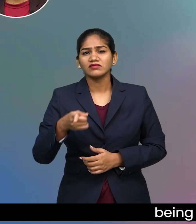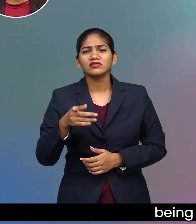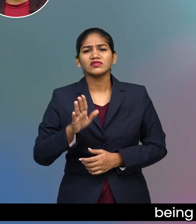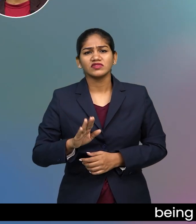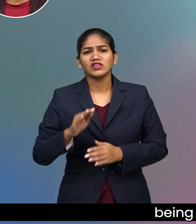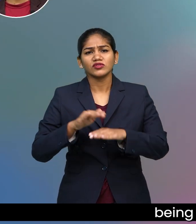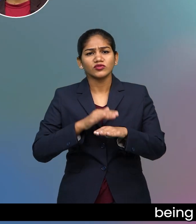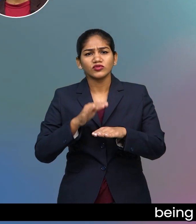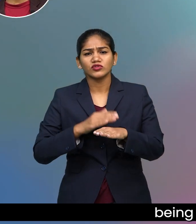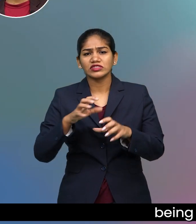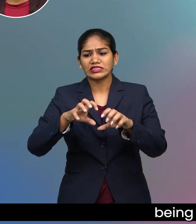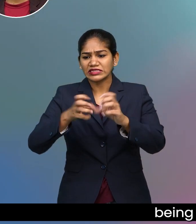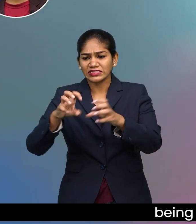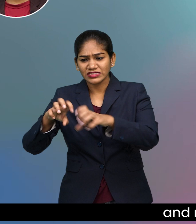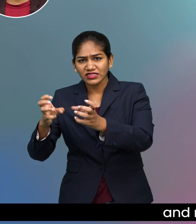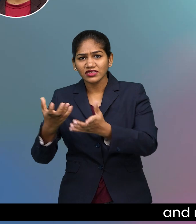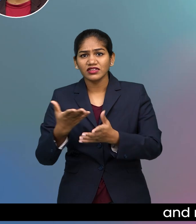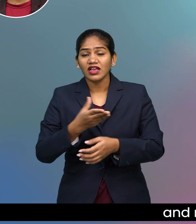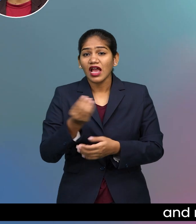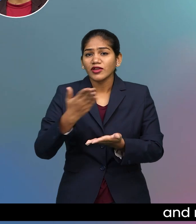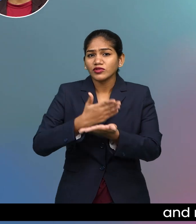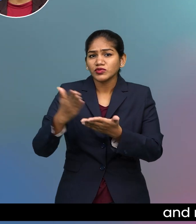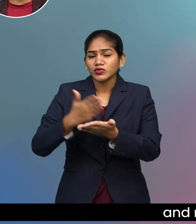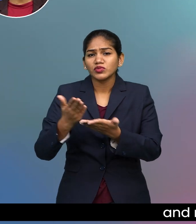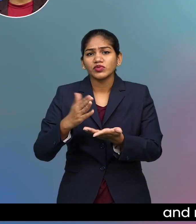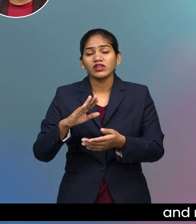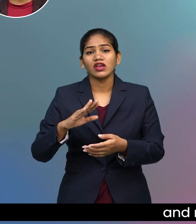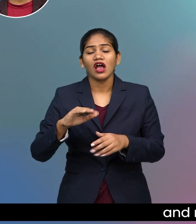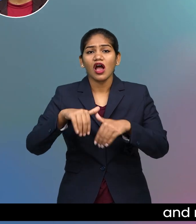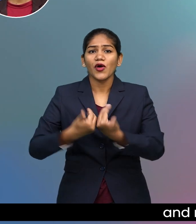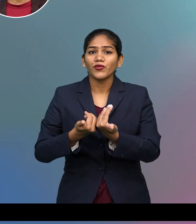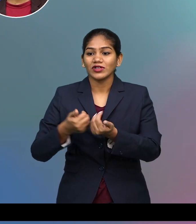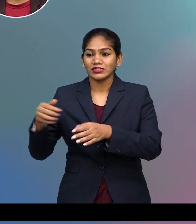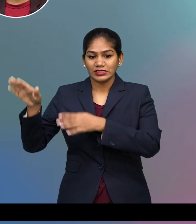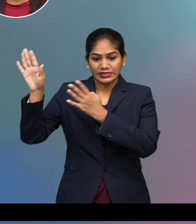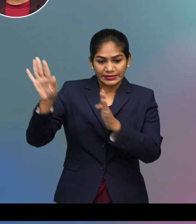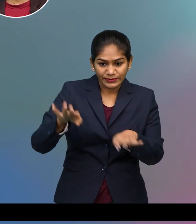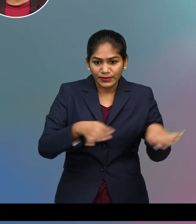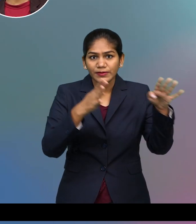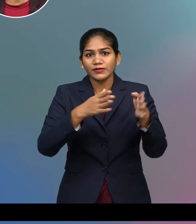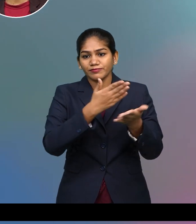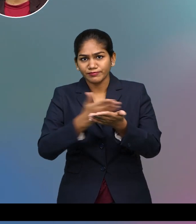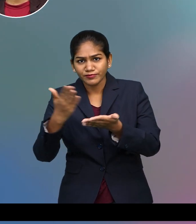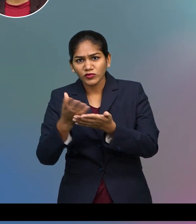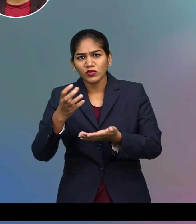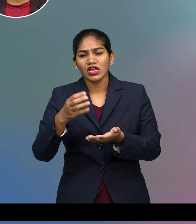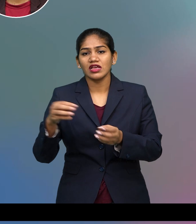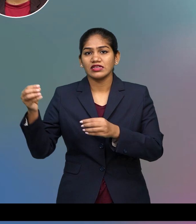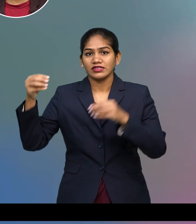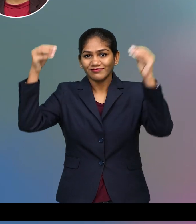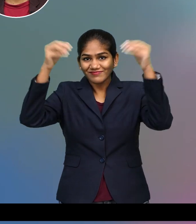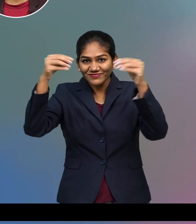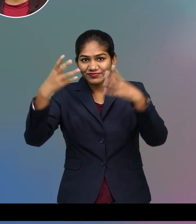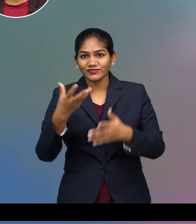being gradually damaged and removed by waves, rain or wind.